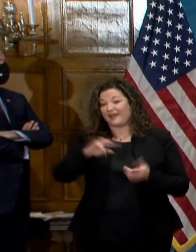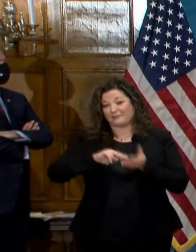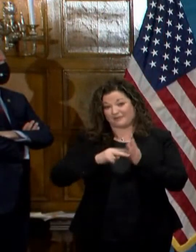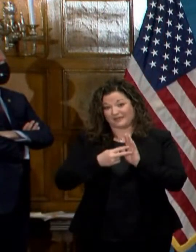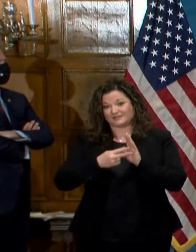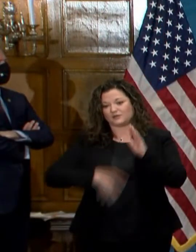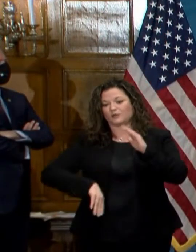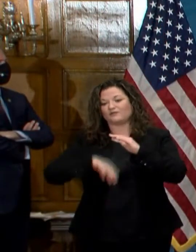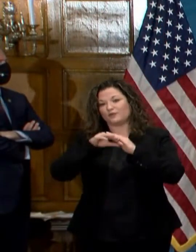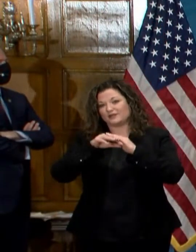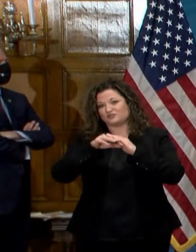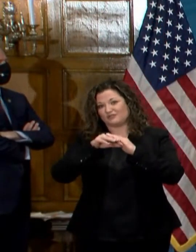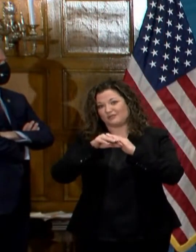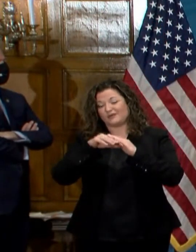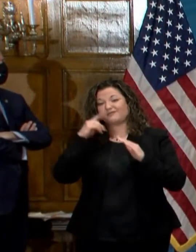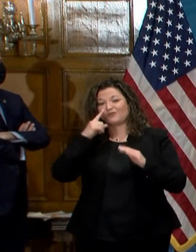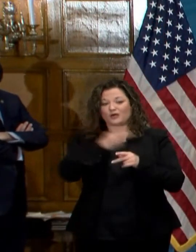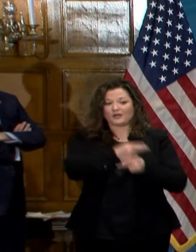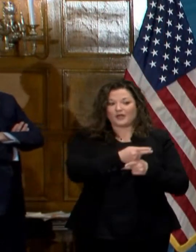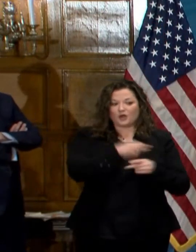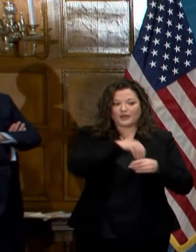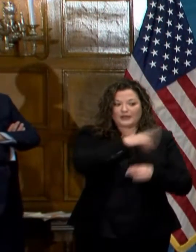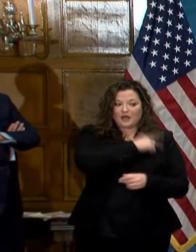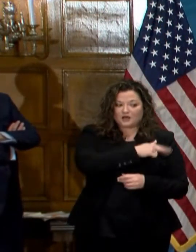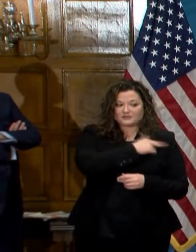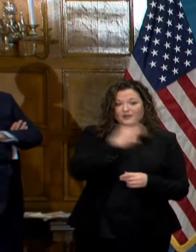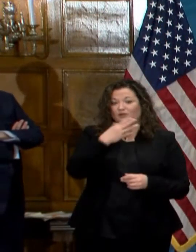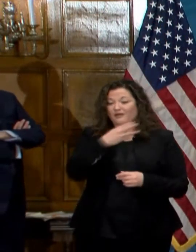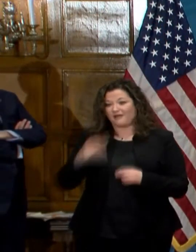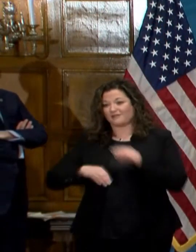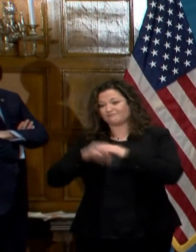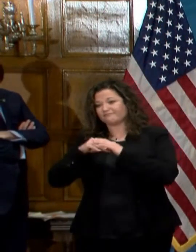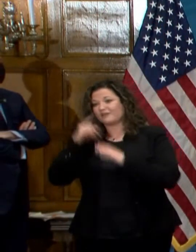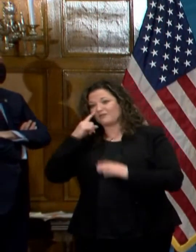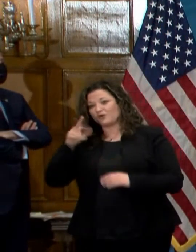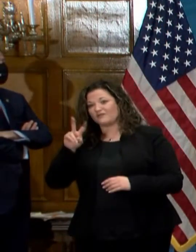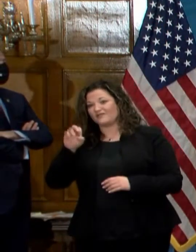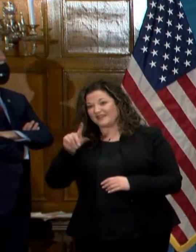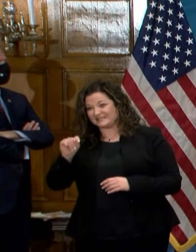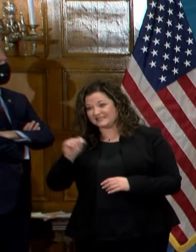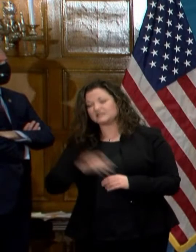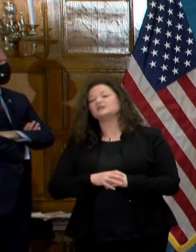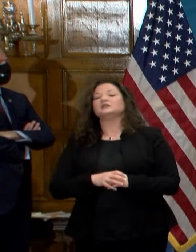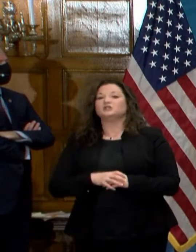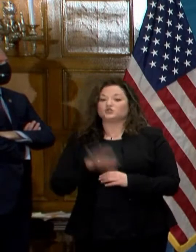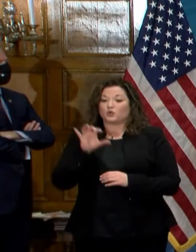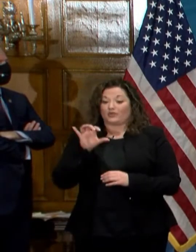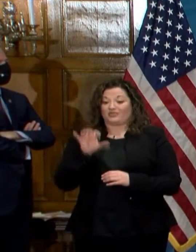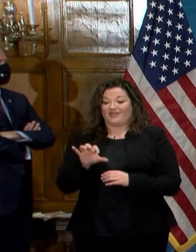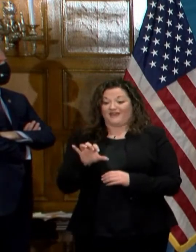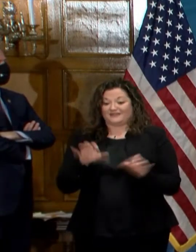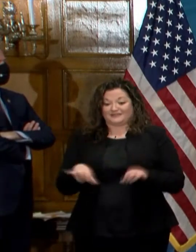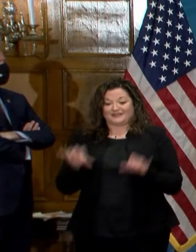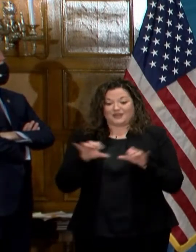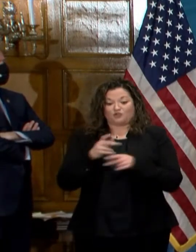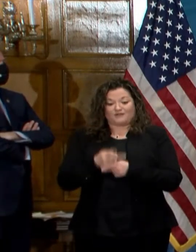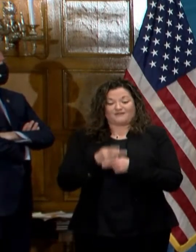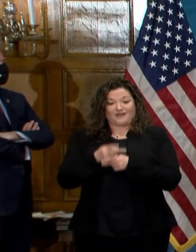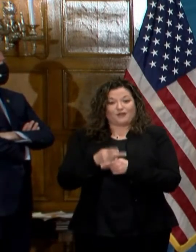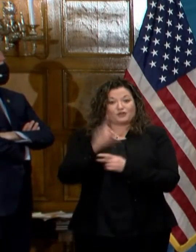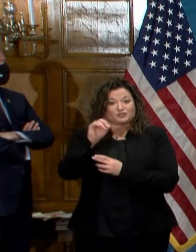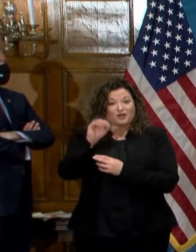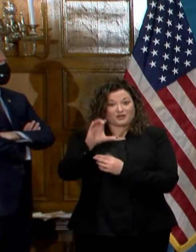for patients, both in the hospital and on ventilators. So that standard of care, that document, is in the process of